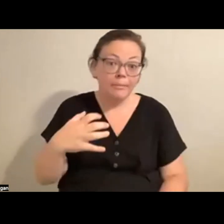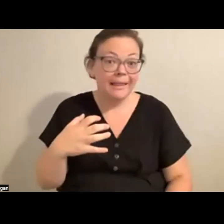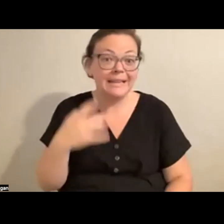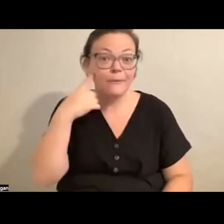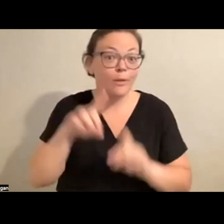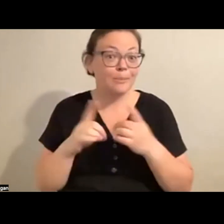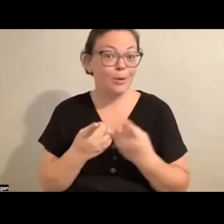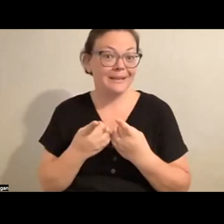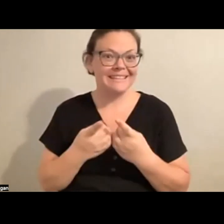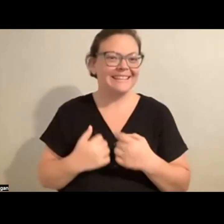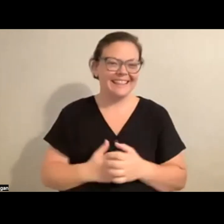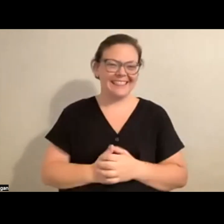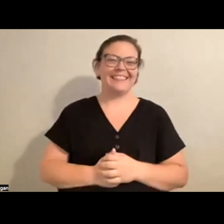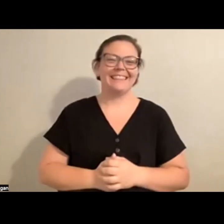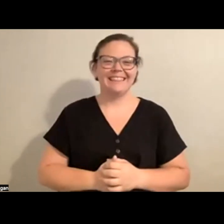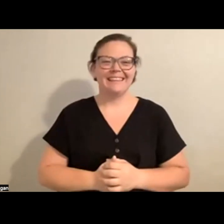department,